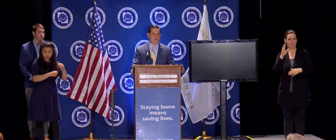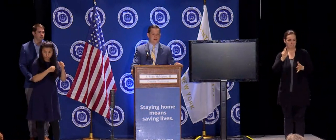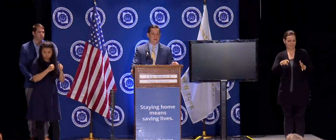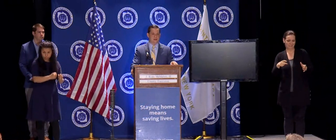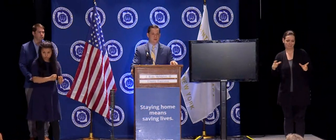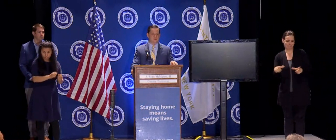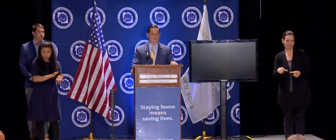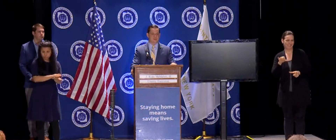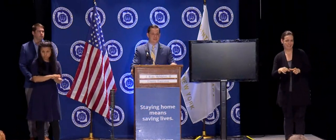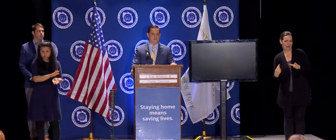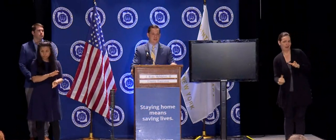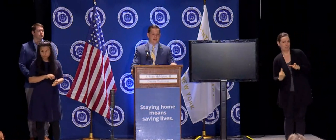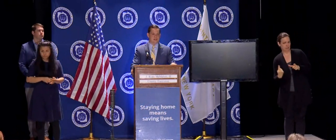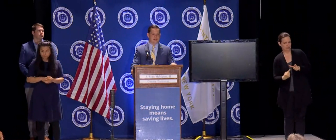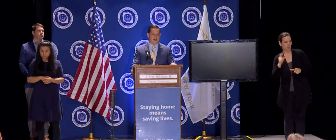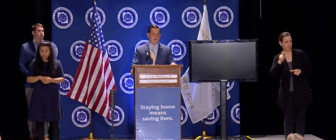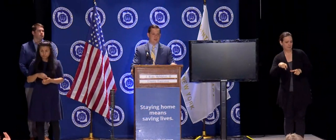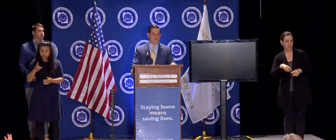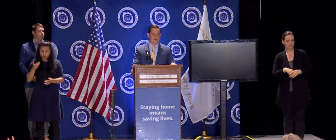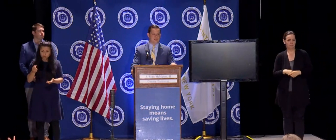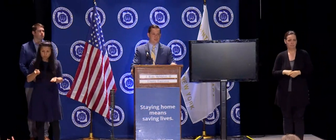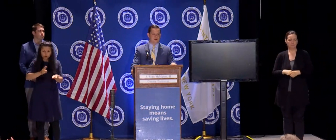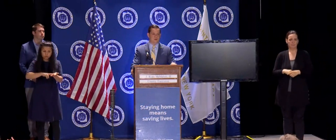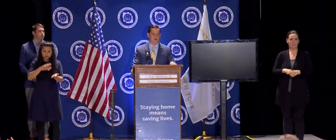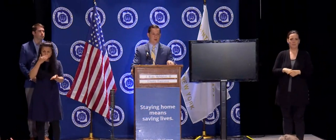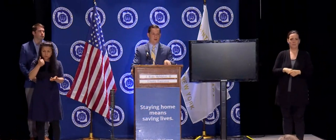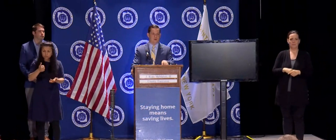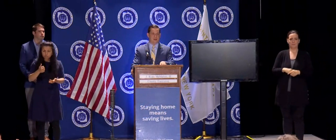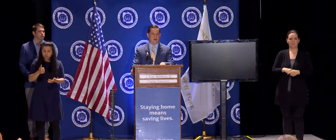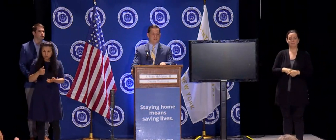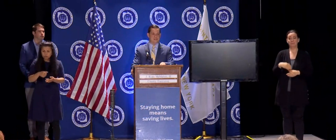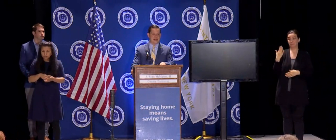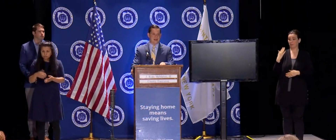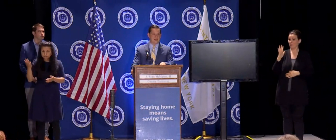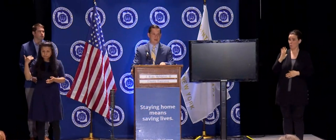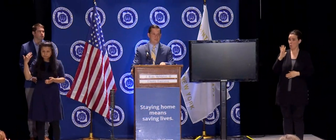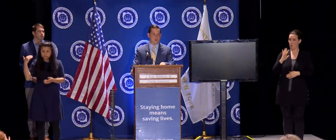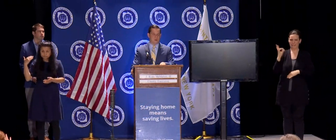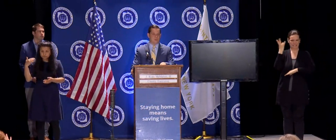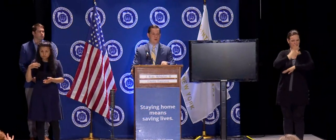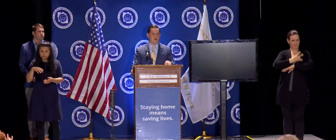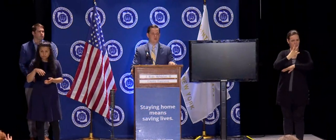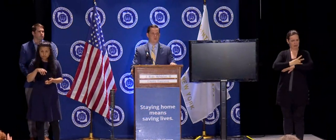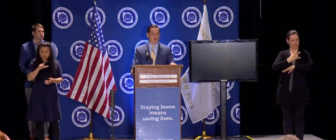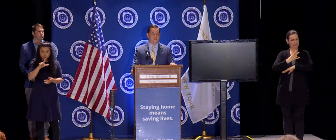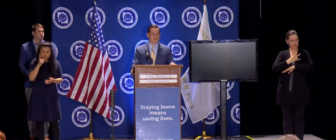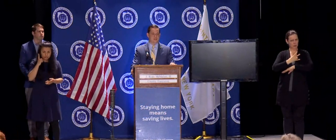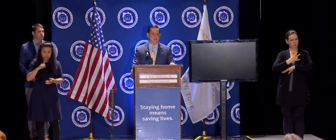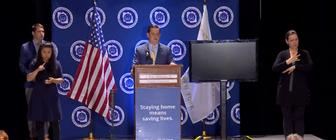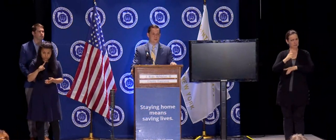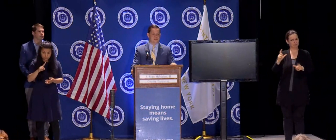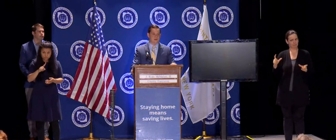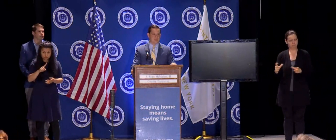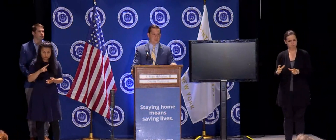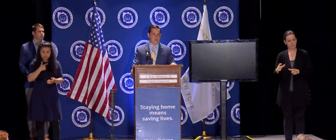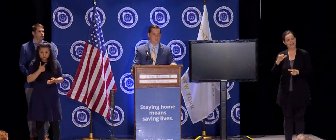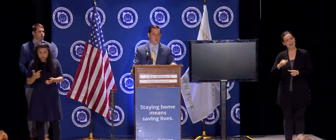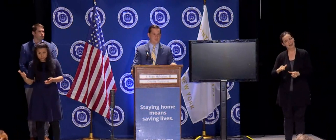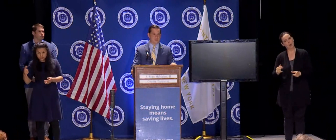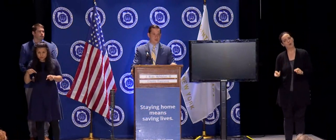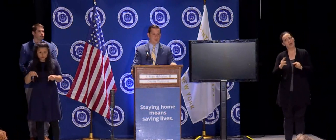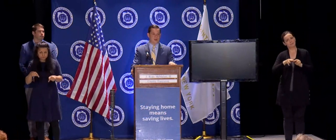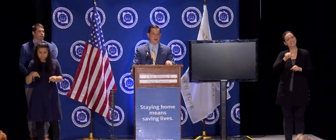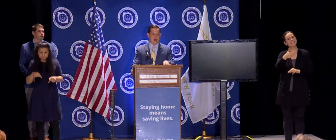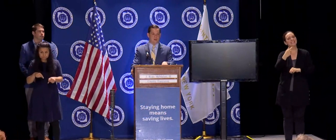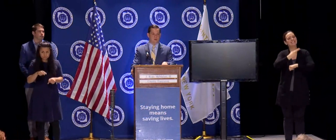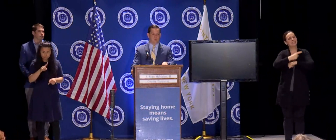Now it used to be 7 days to get out of isolation for a recovery. Now it's 10 at minimum. 14, it used to be 7 days for